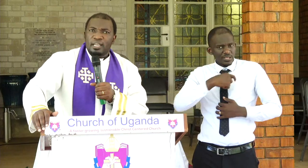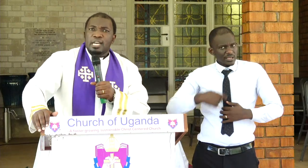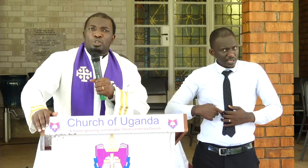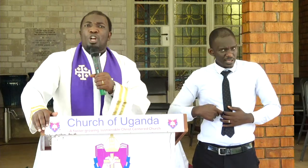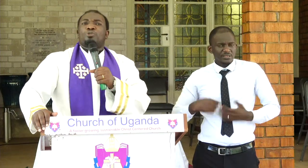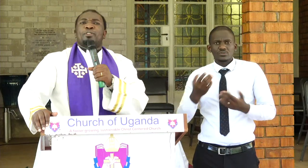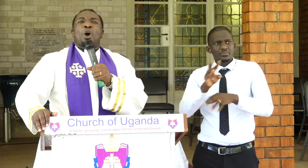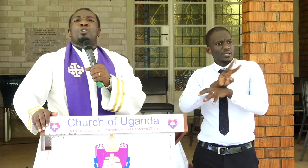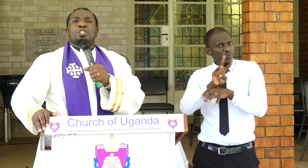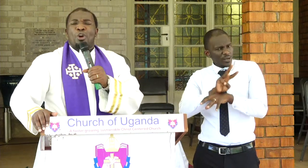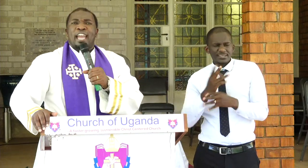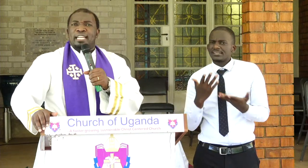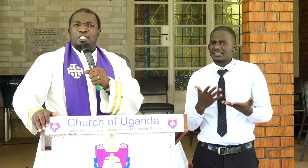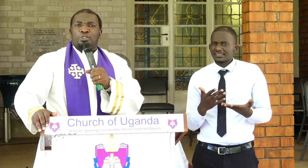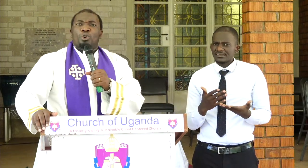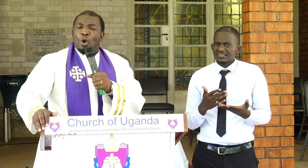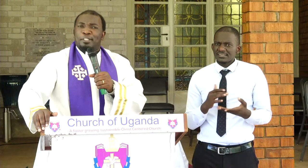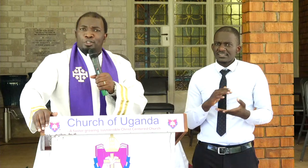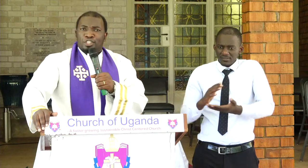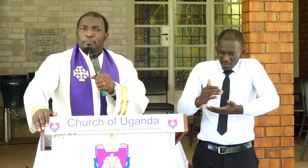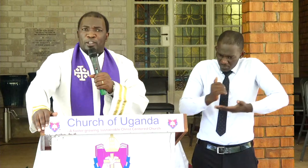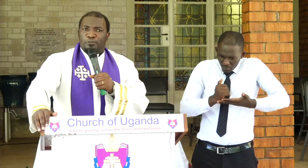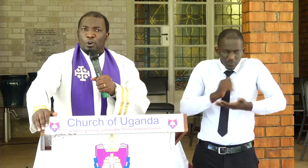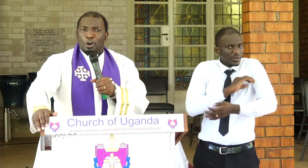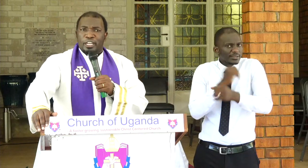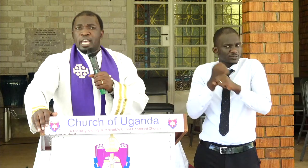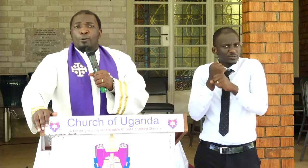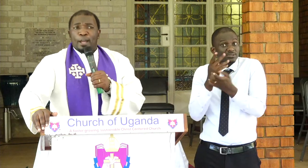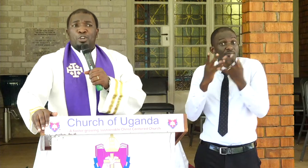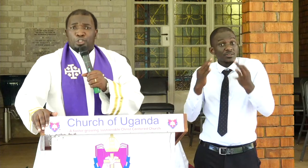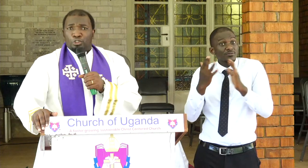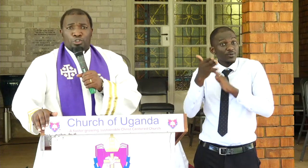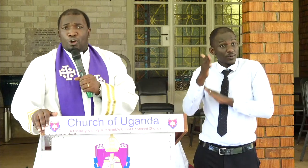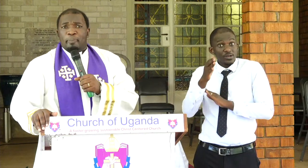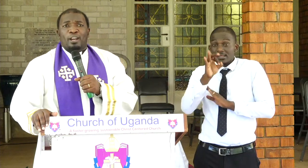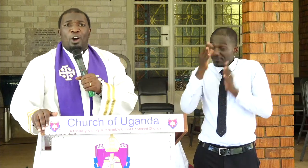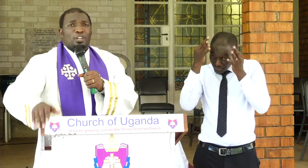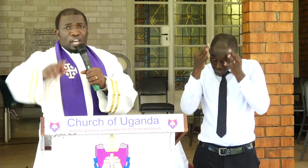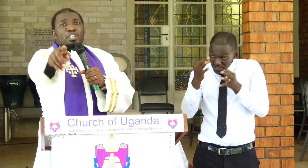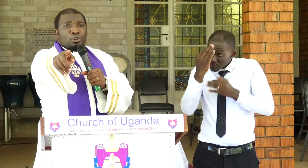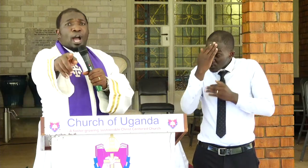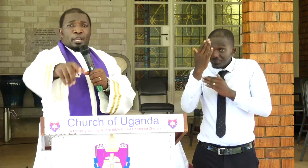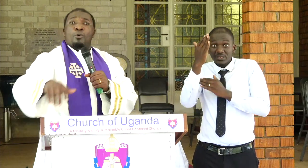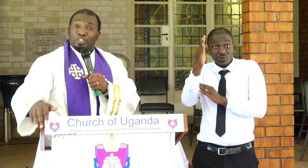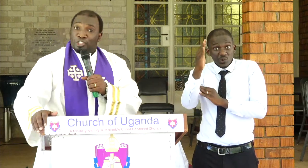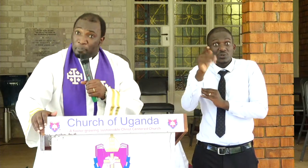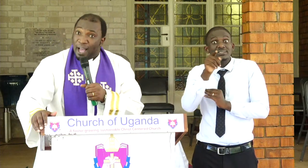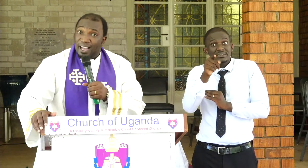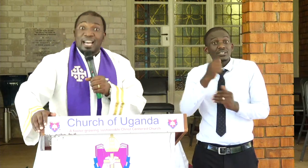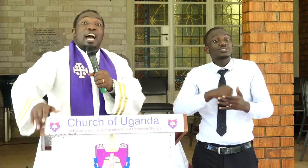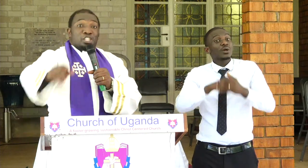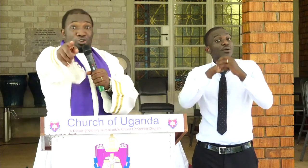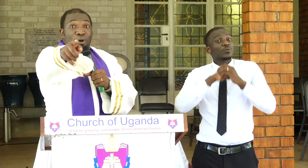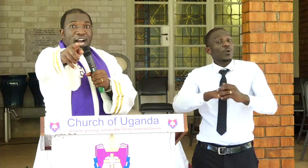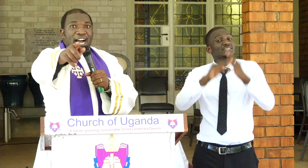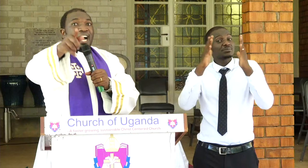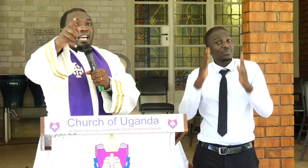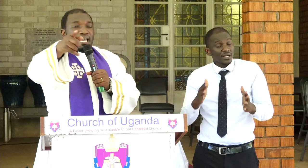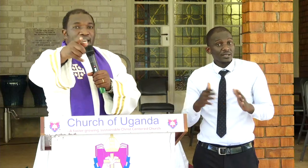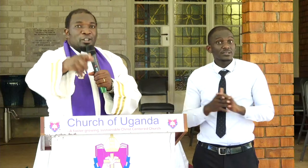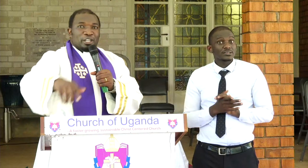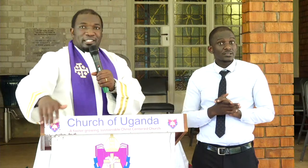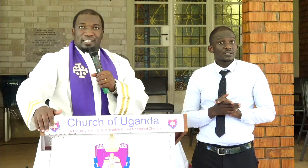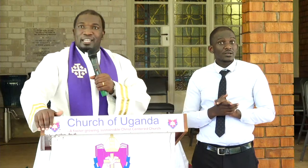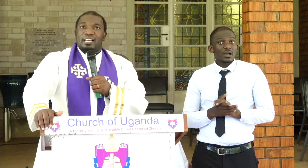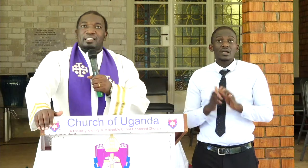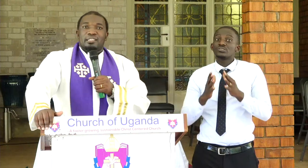warden. Do not withhold your energy to go and do something for God. When you choose to obey God, you are a worshiper and you are